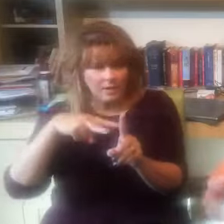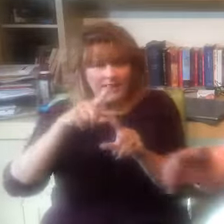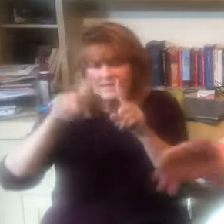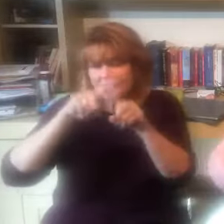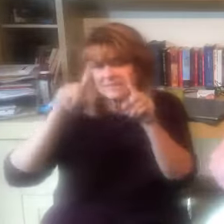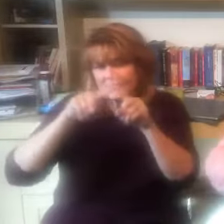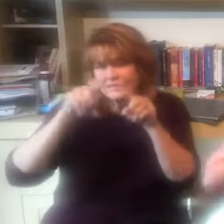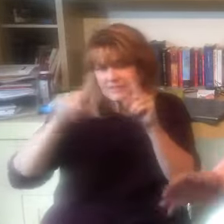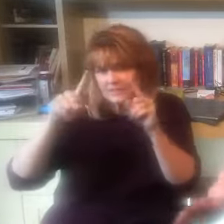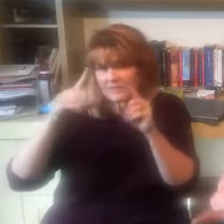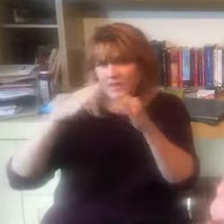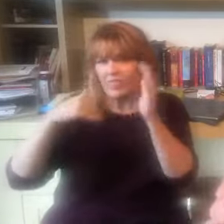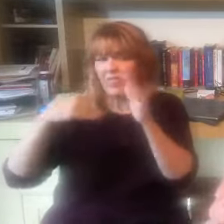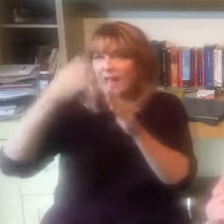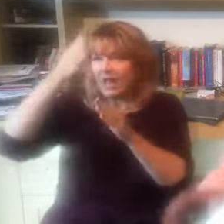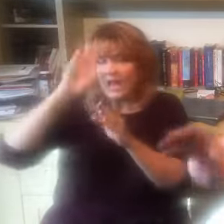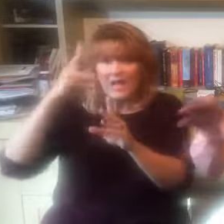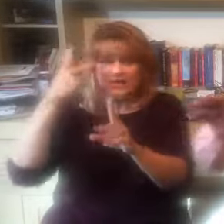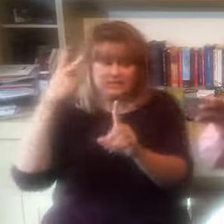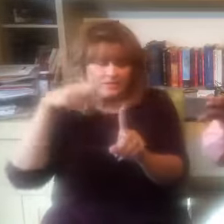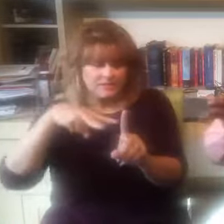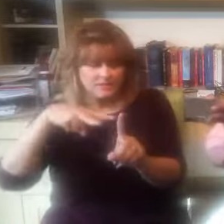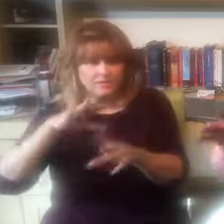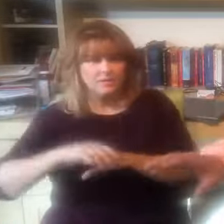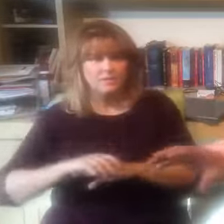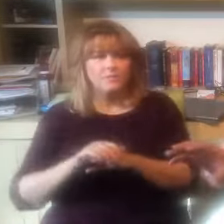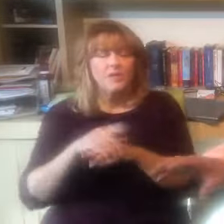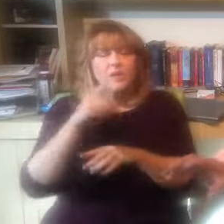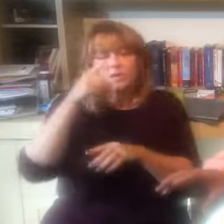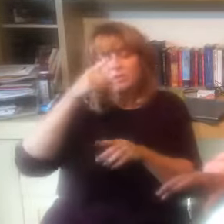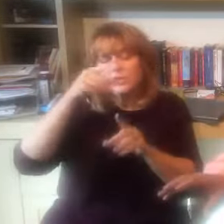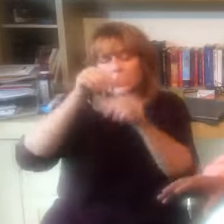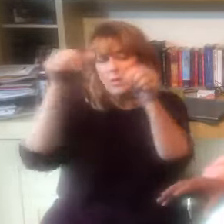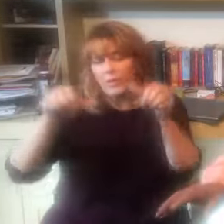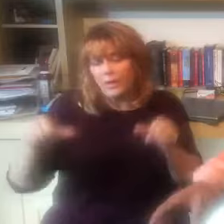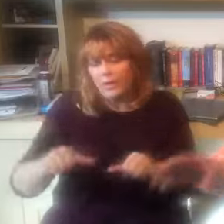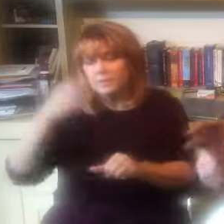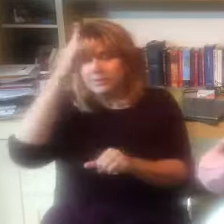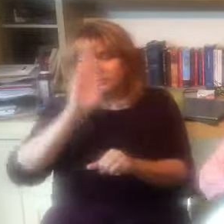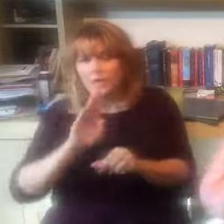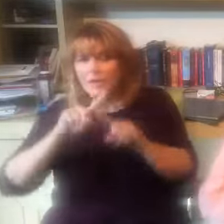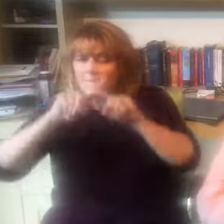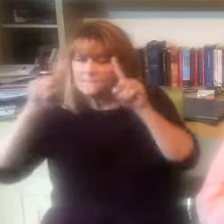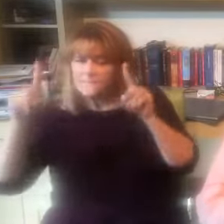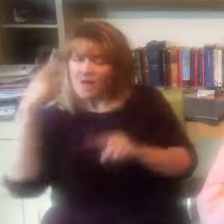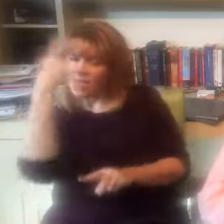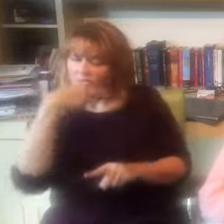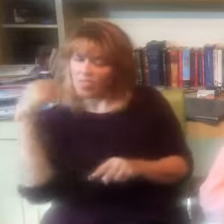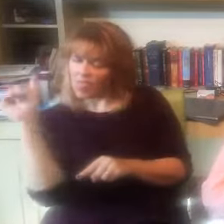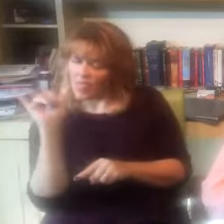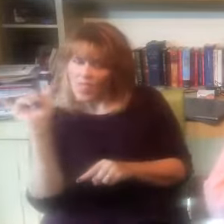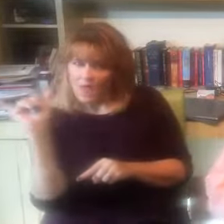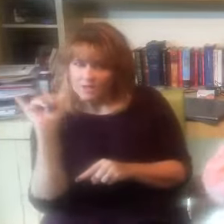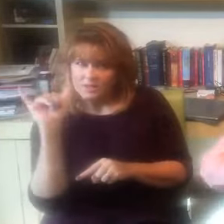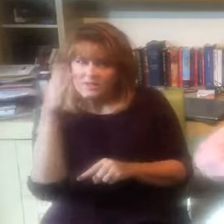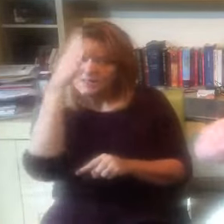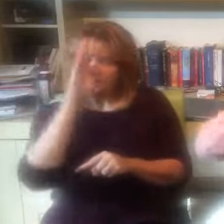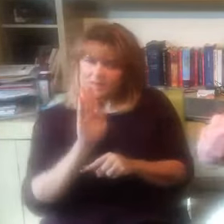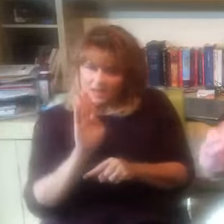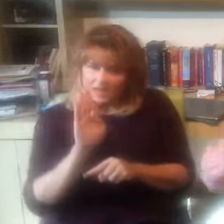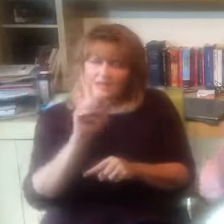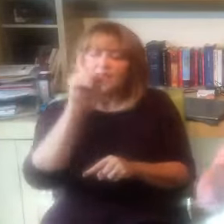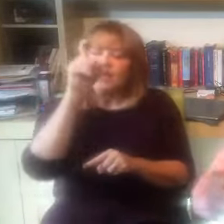in his affairs and the things he does. So you're the image of God, but the likeness of God is what